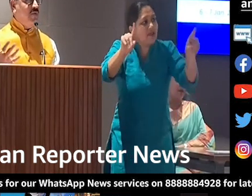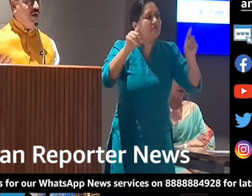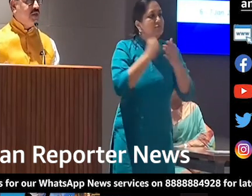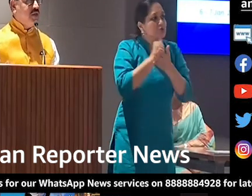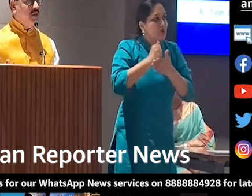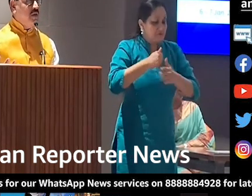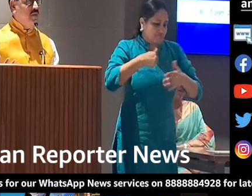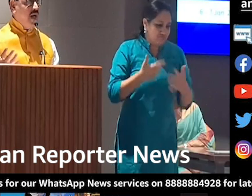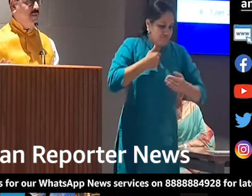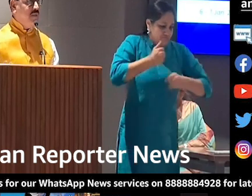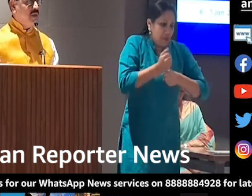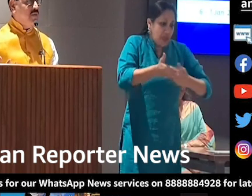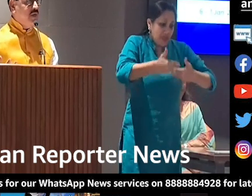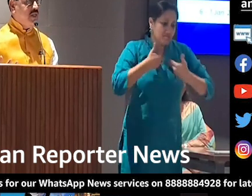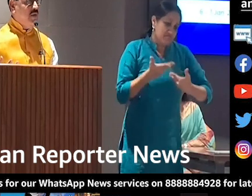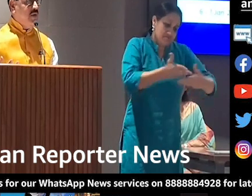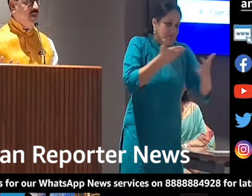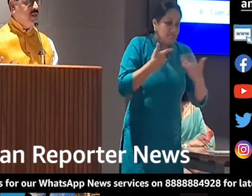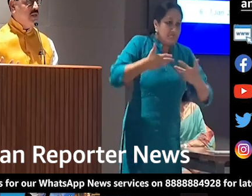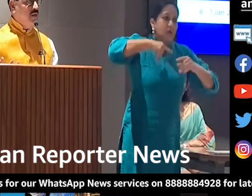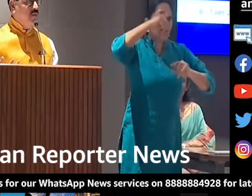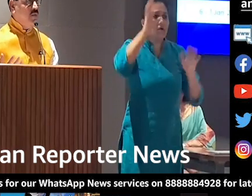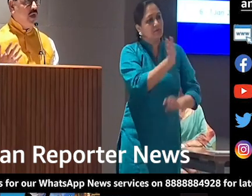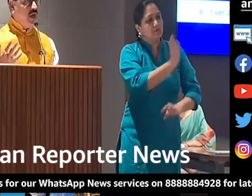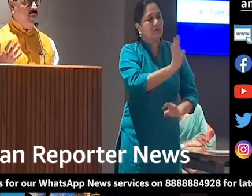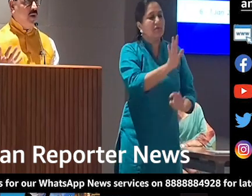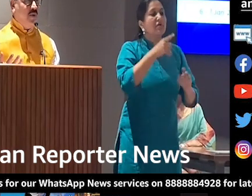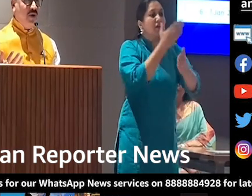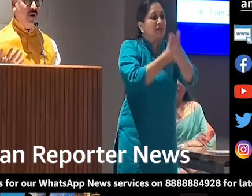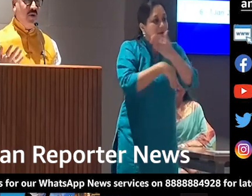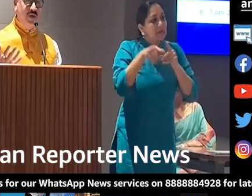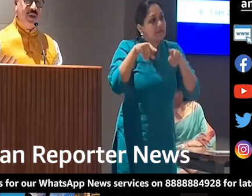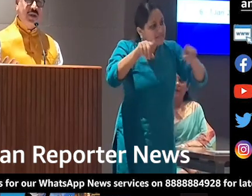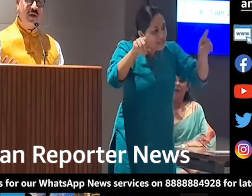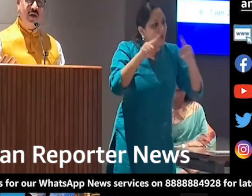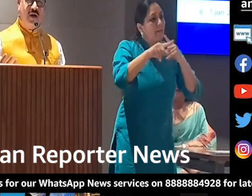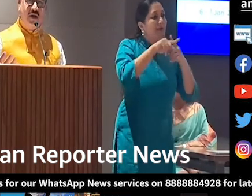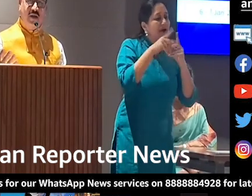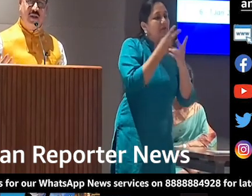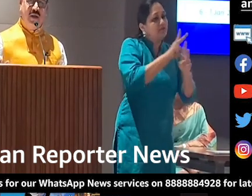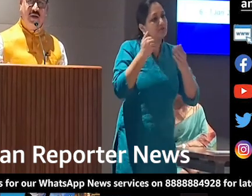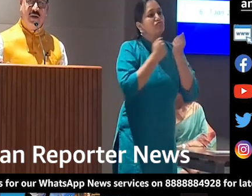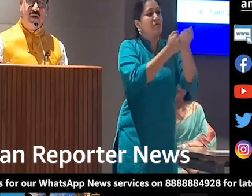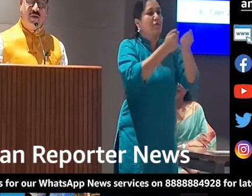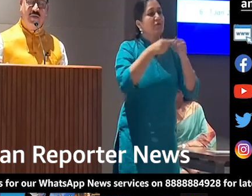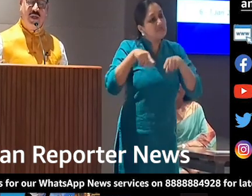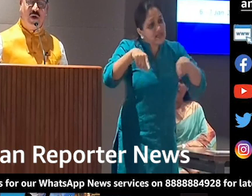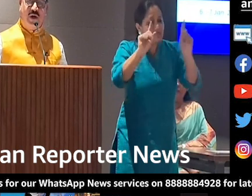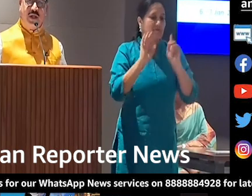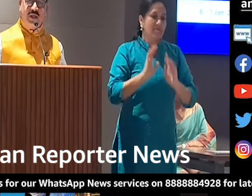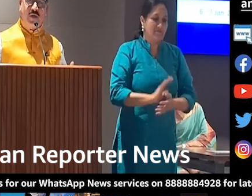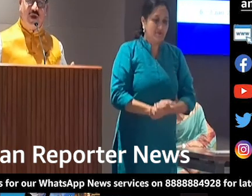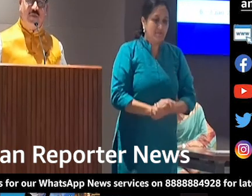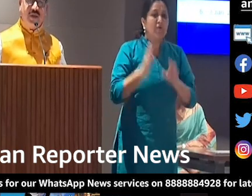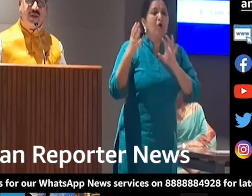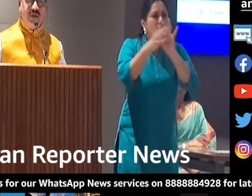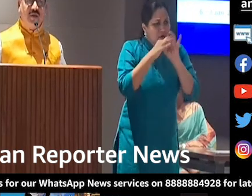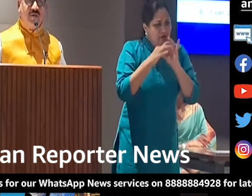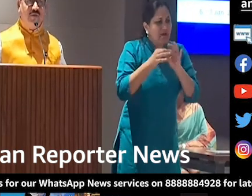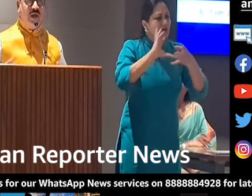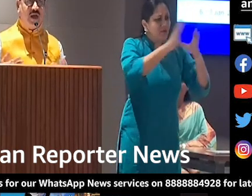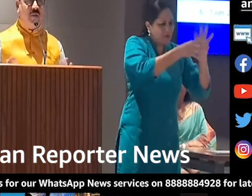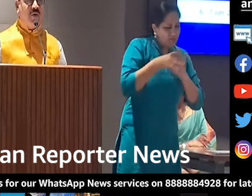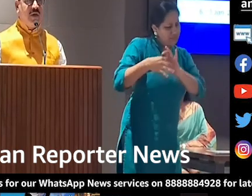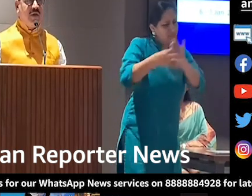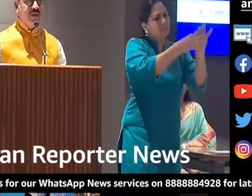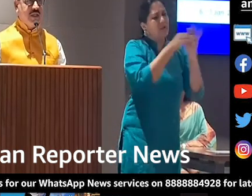being faced by the person with disabilities, we would come up with with the coordination, collaboration,